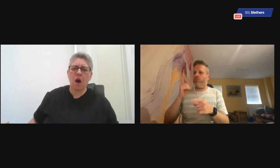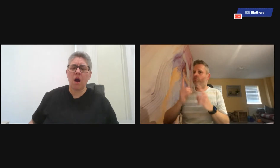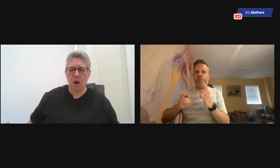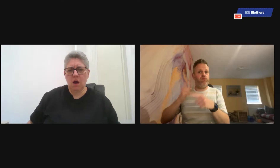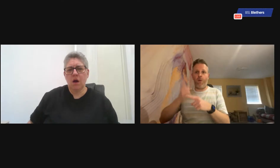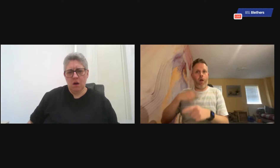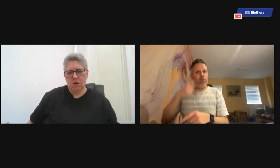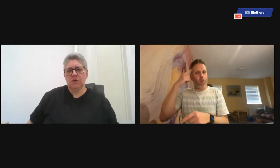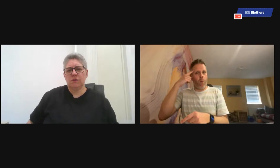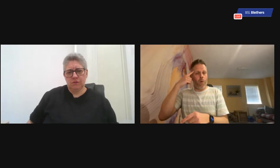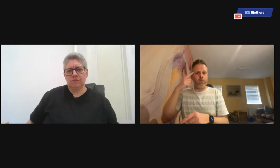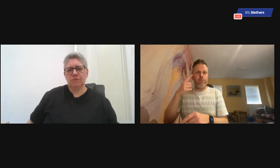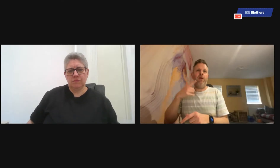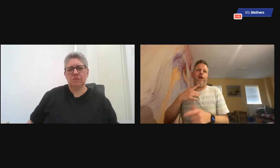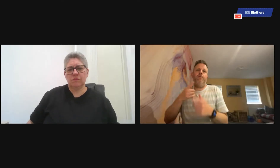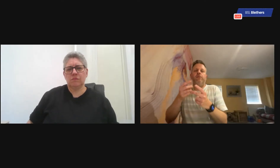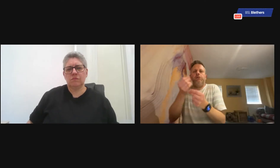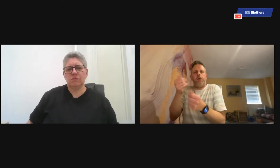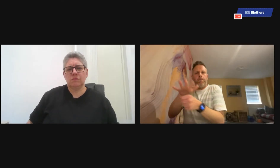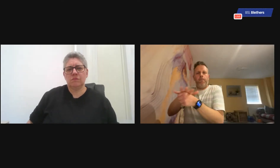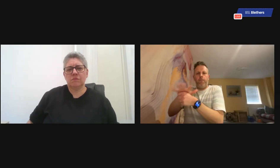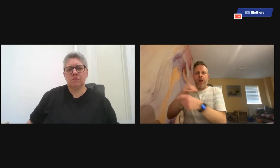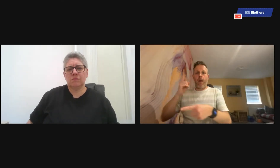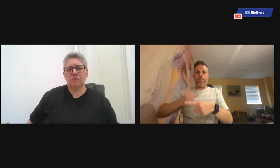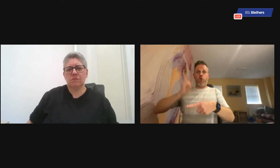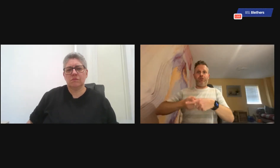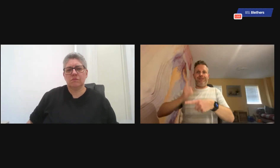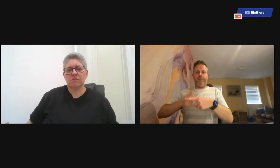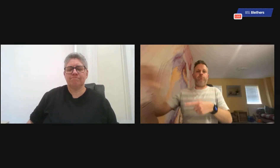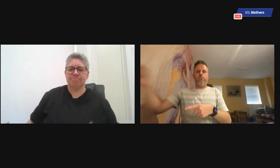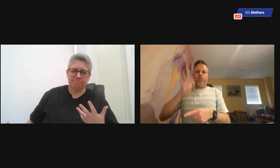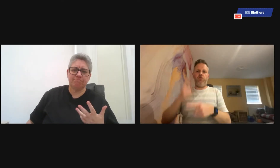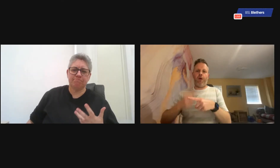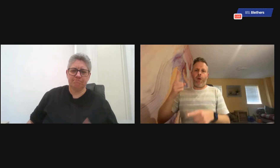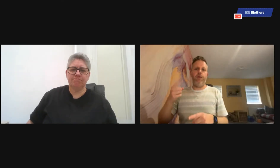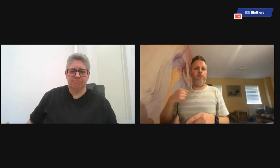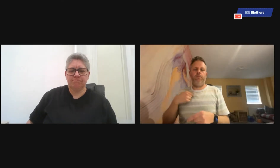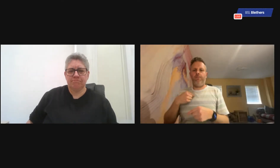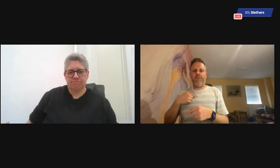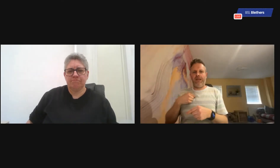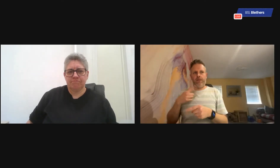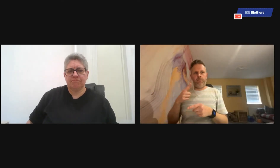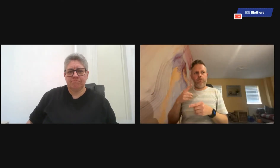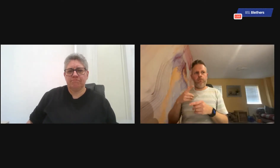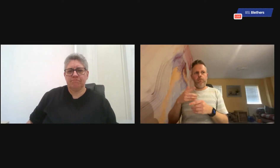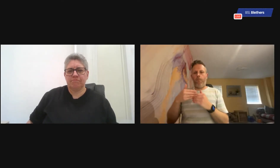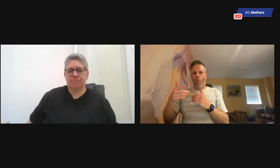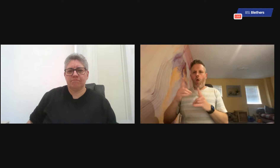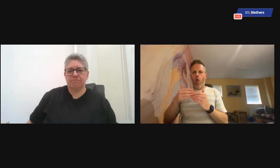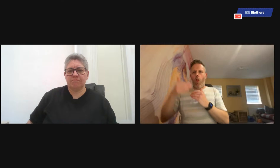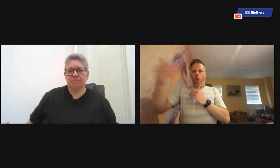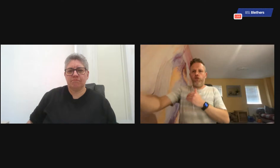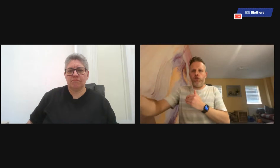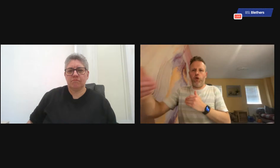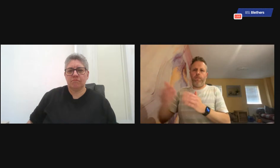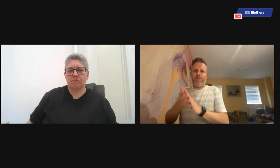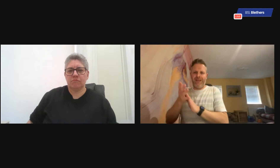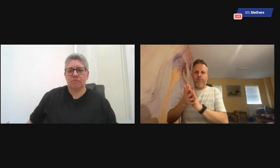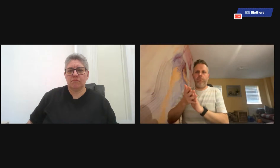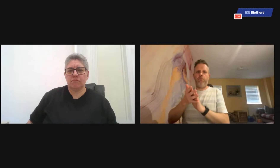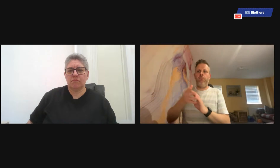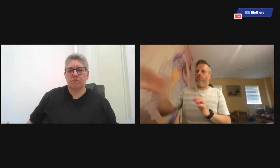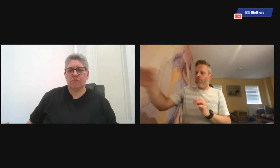home and I'd visit them somewhere else, and then they might come in and have stay for one night. But if it's an emergency situation, that's